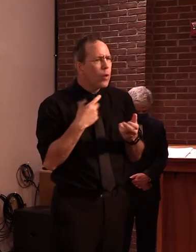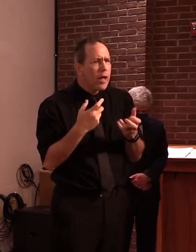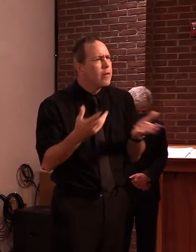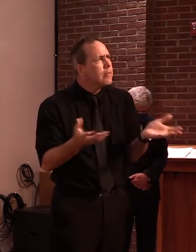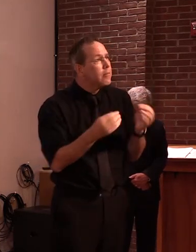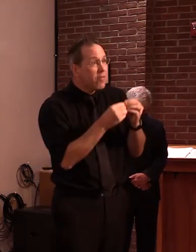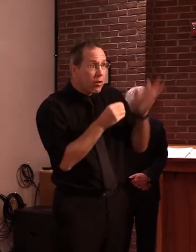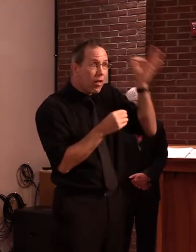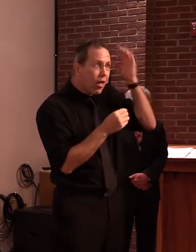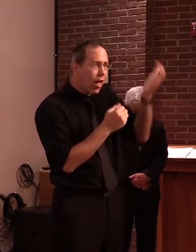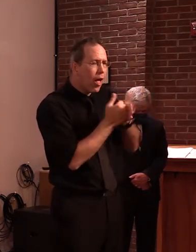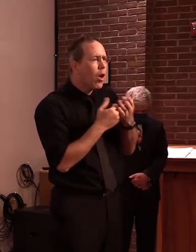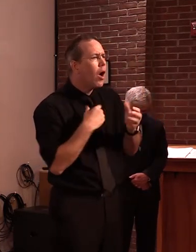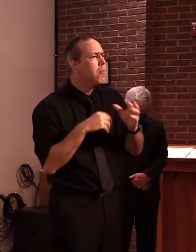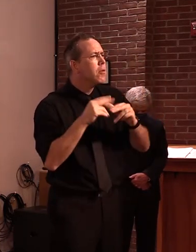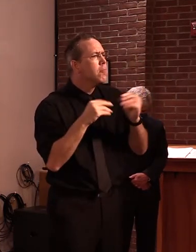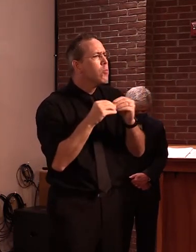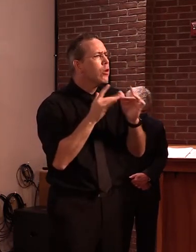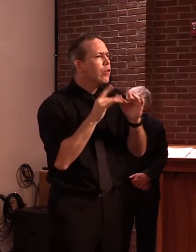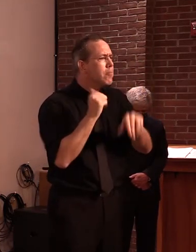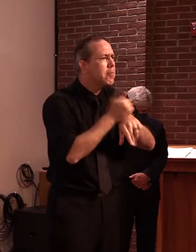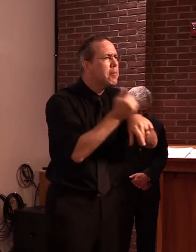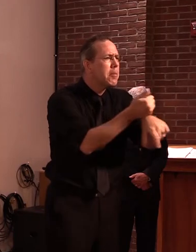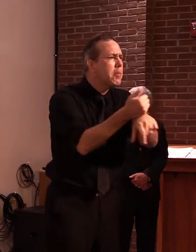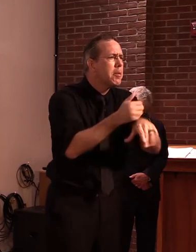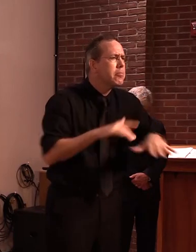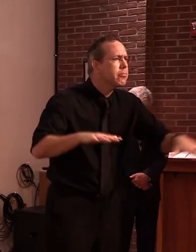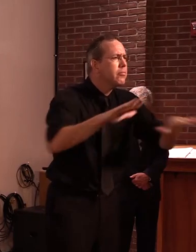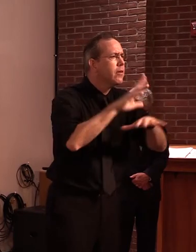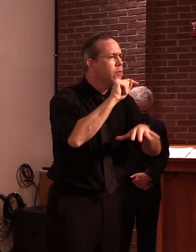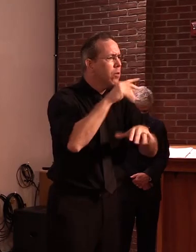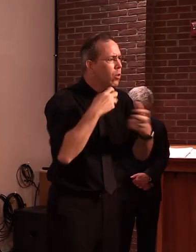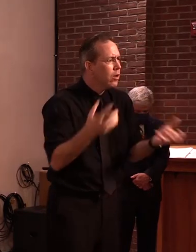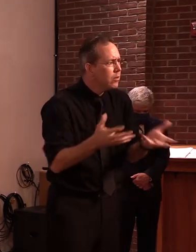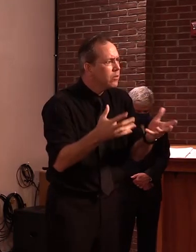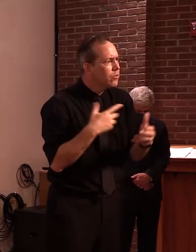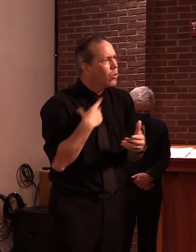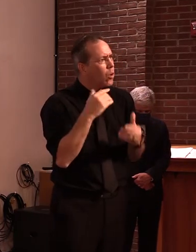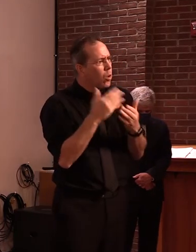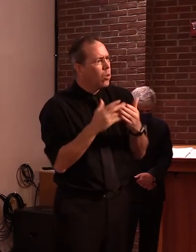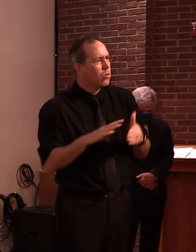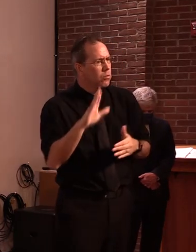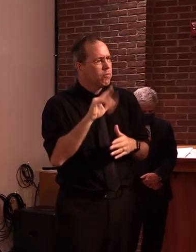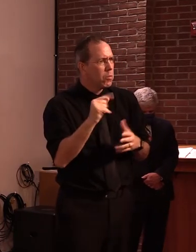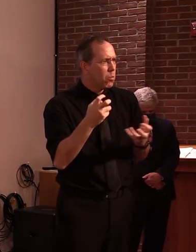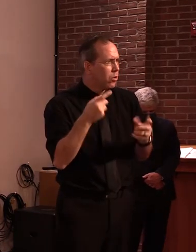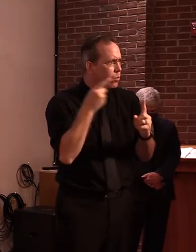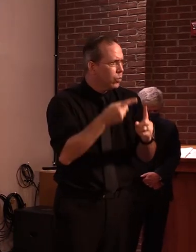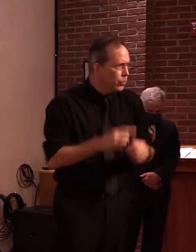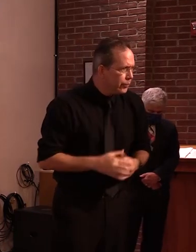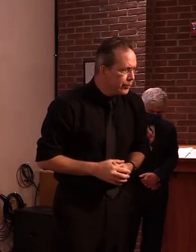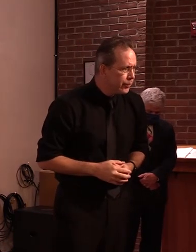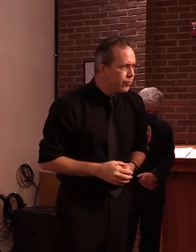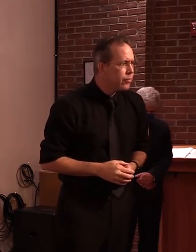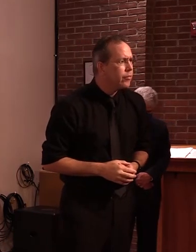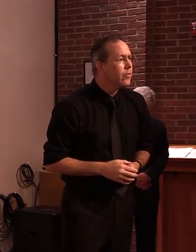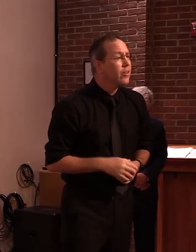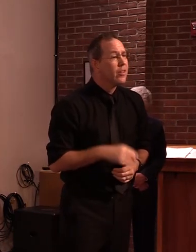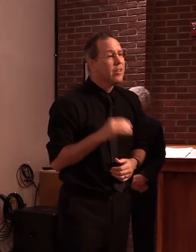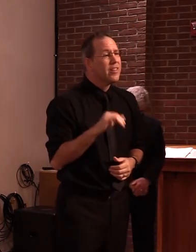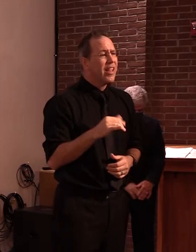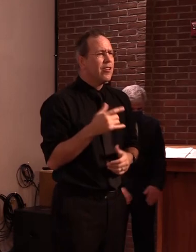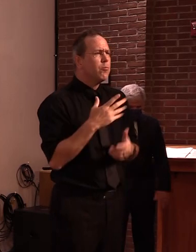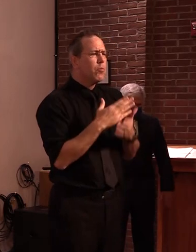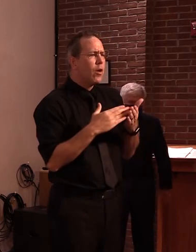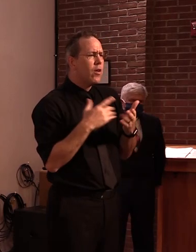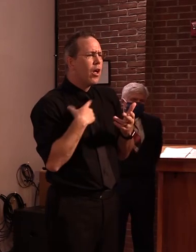address the continuing connectivity challenges in the state. This is the work that we began with the Emergency Broadband Action Plan earlier